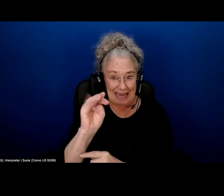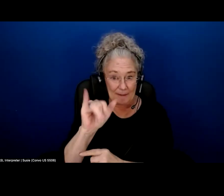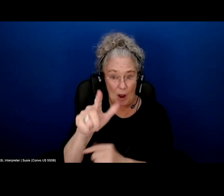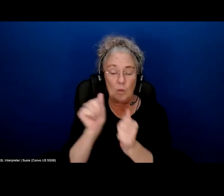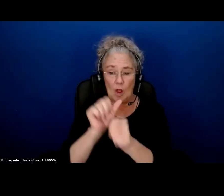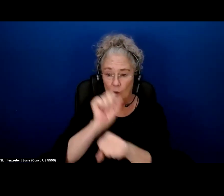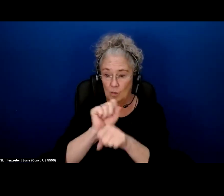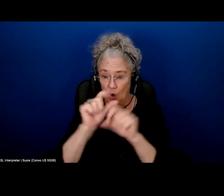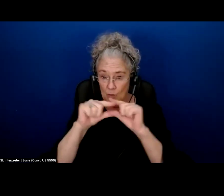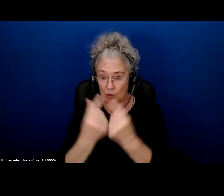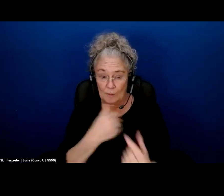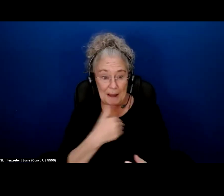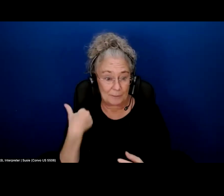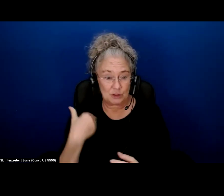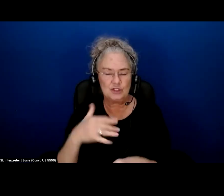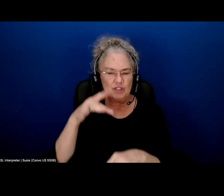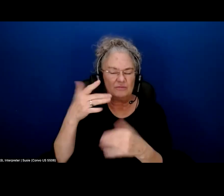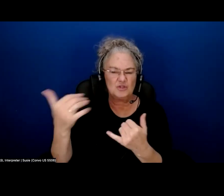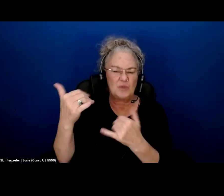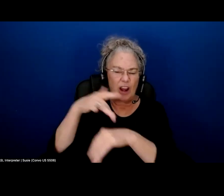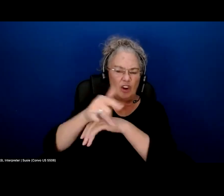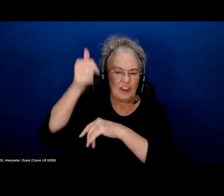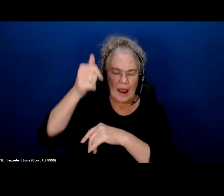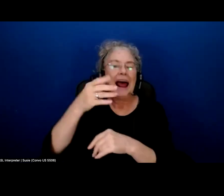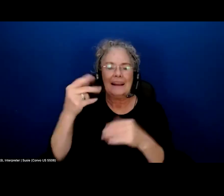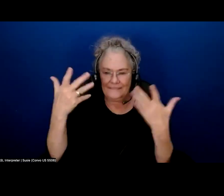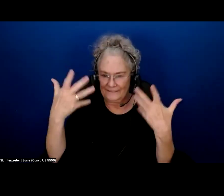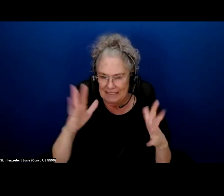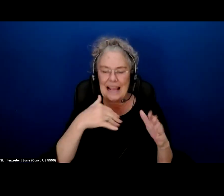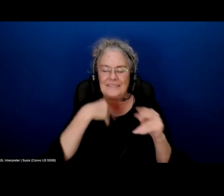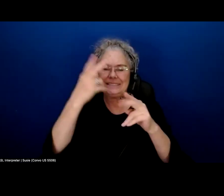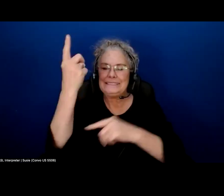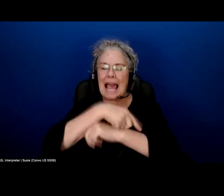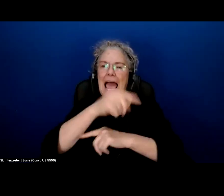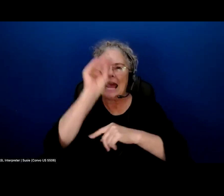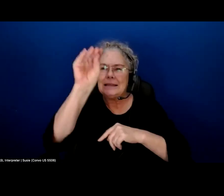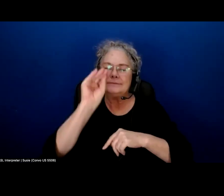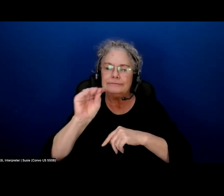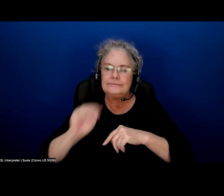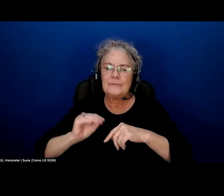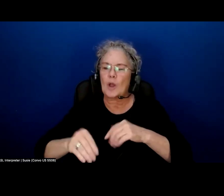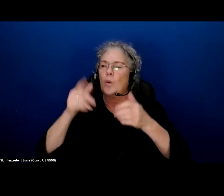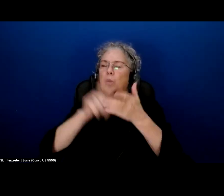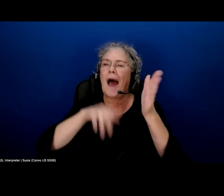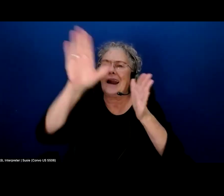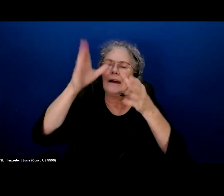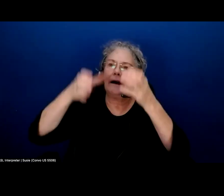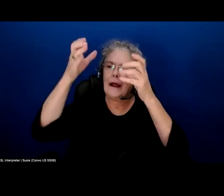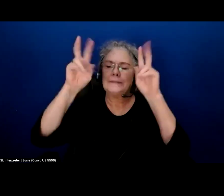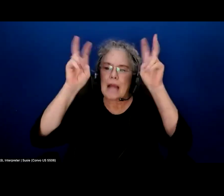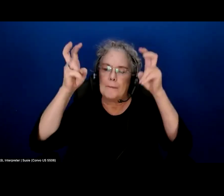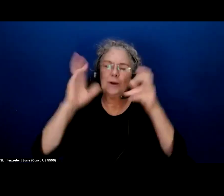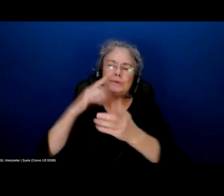group members earlier today, and it has broken up by date, each sort of bucket of topics that we